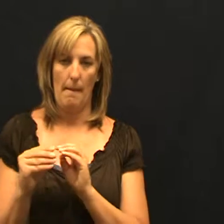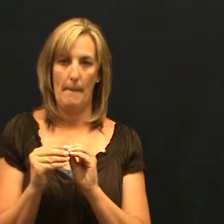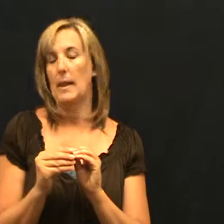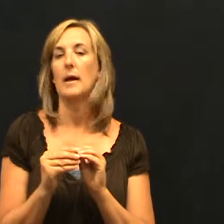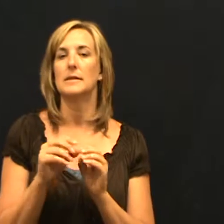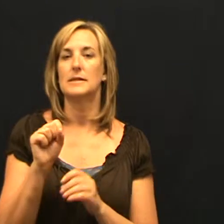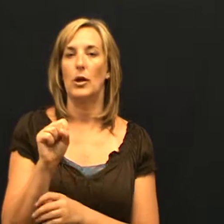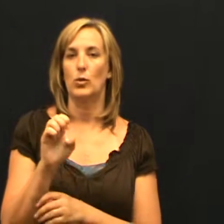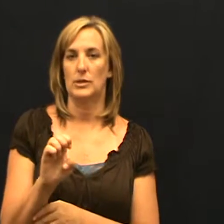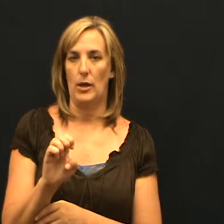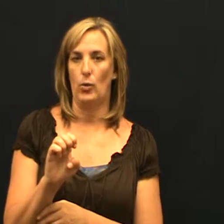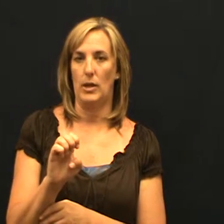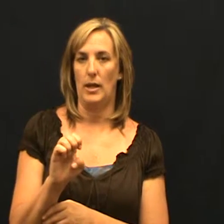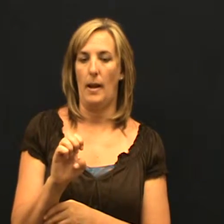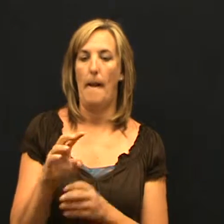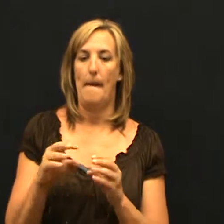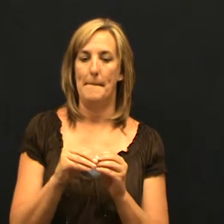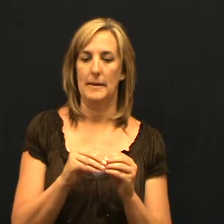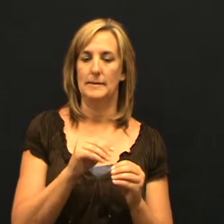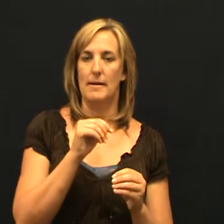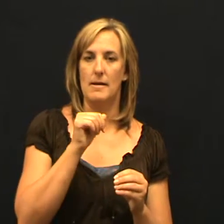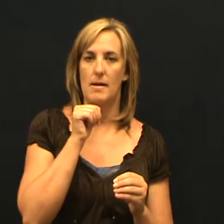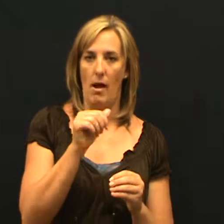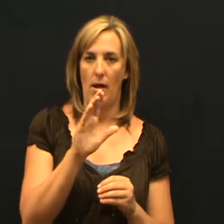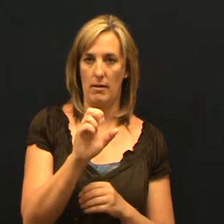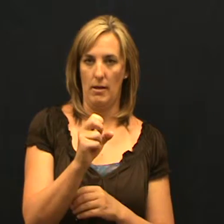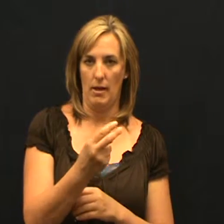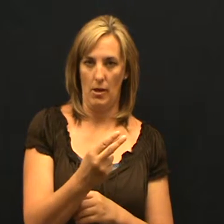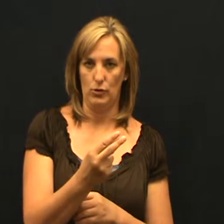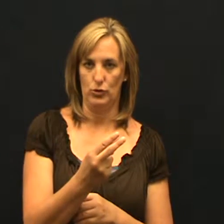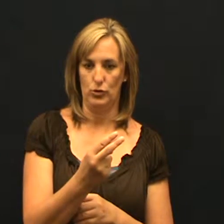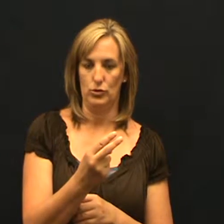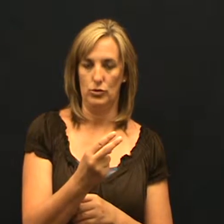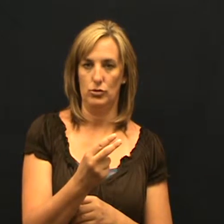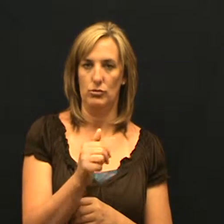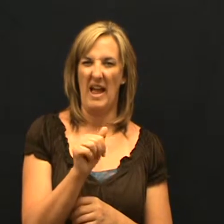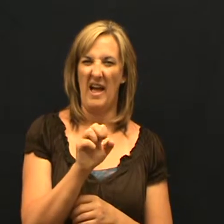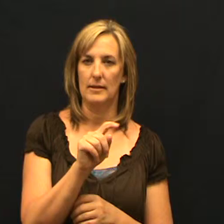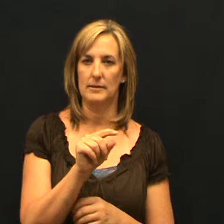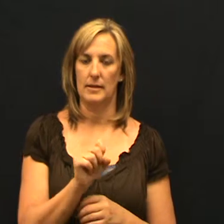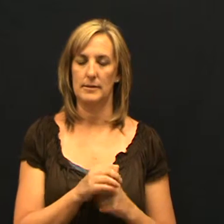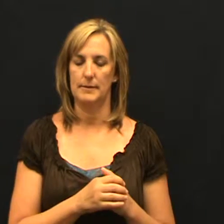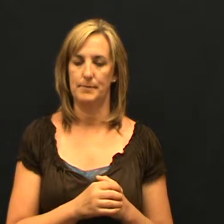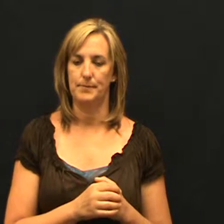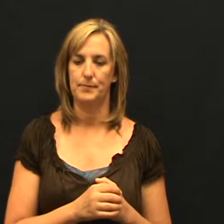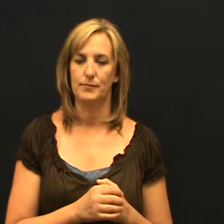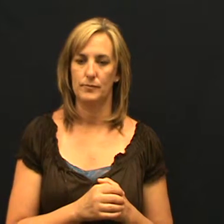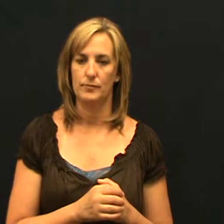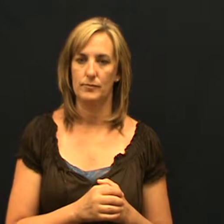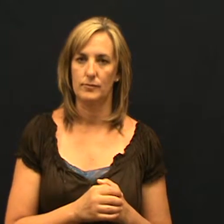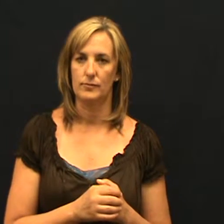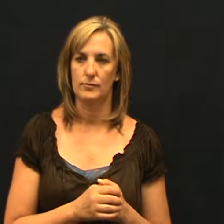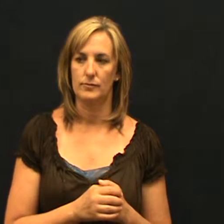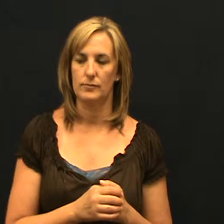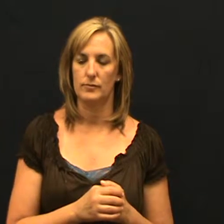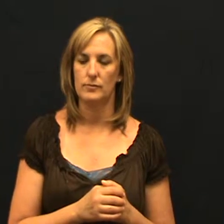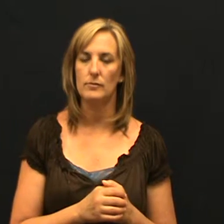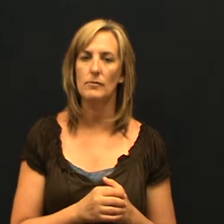non-cash assets. So if we look at all of those, if we derive those different equations, we can always figure